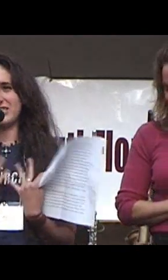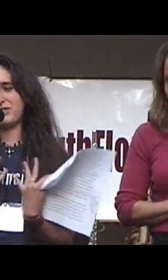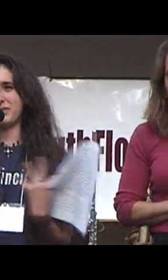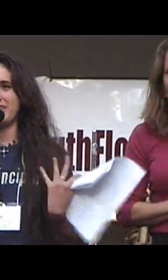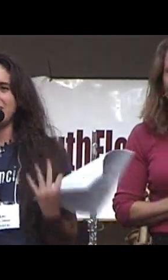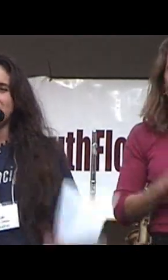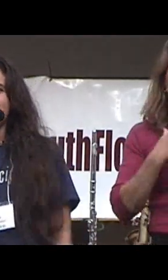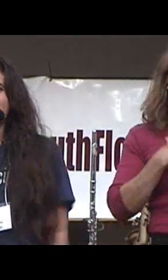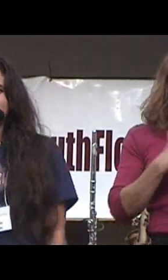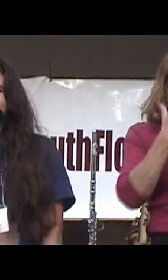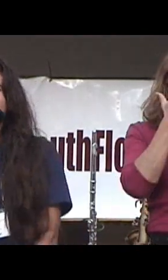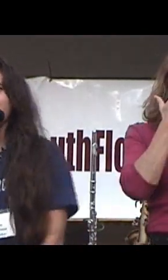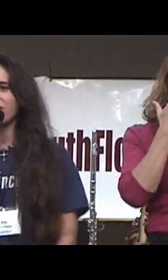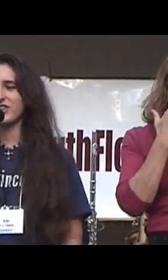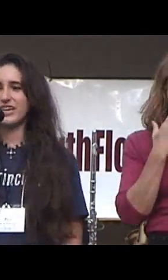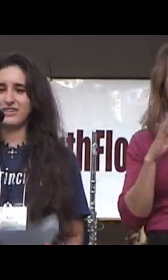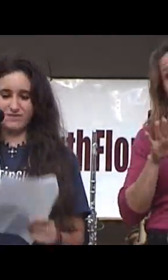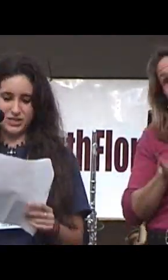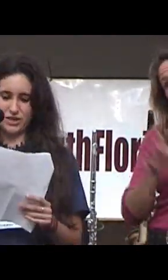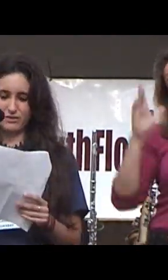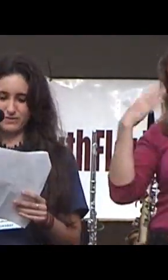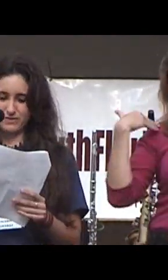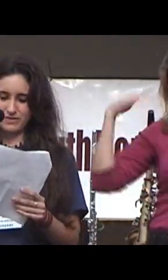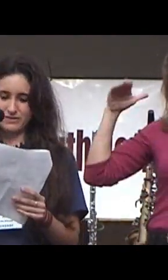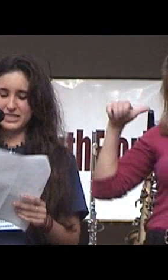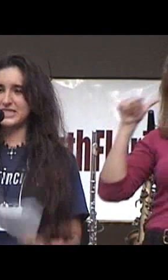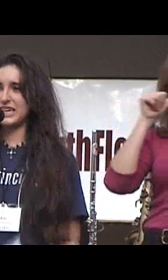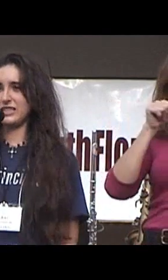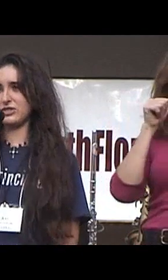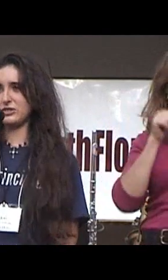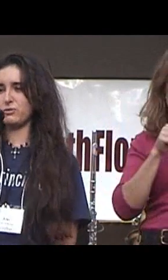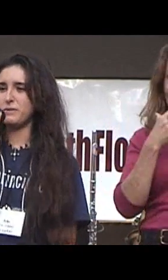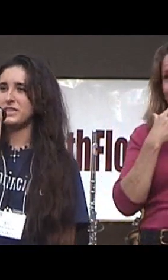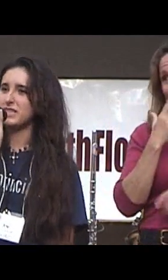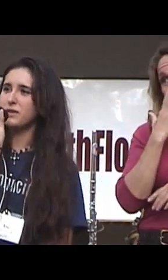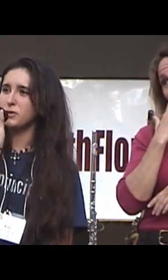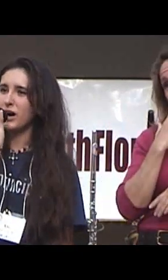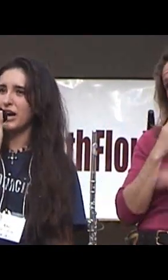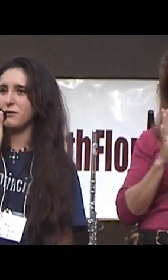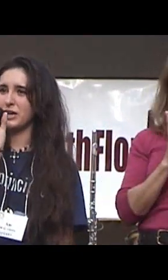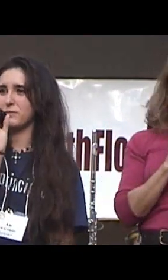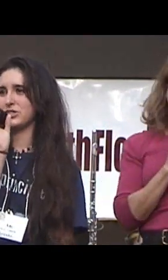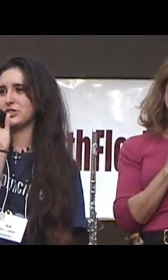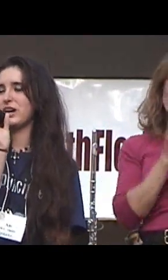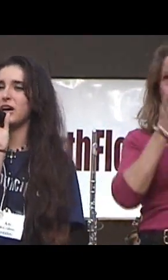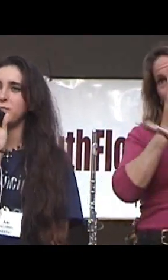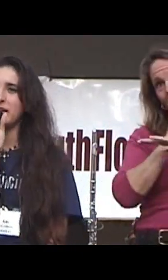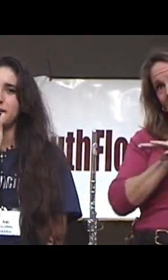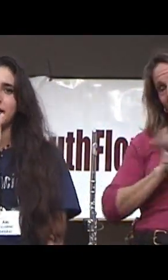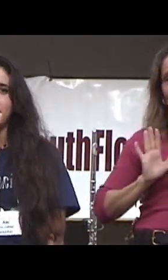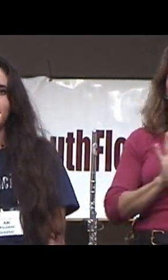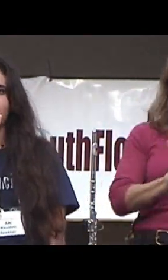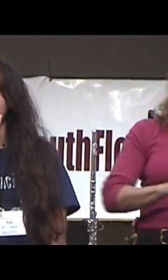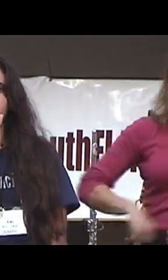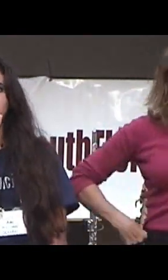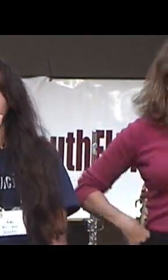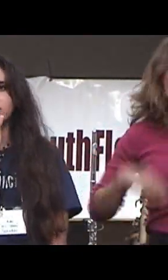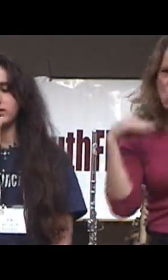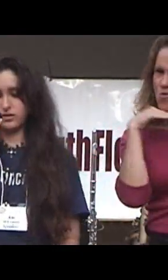The sweet, angelic kind of girl that, you know, can stay a little sweet piece of humble pie when I'm pushed around, but I'd be